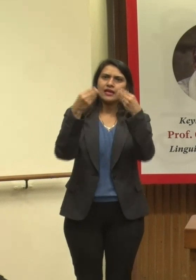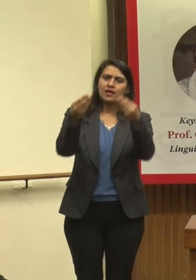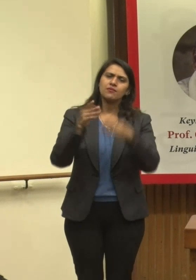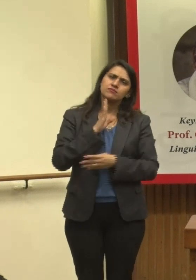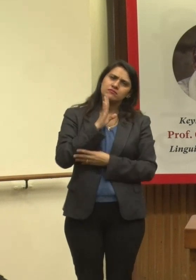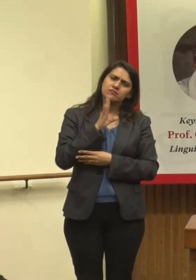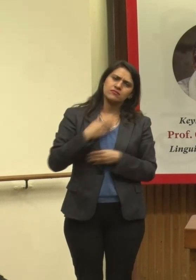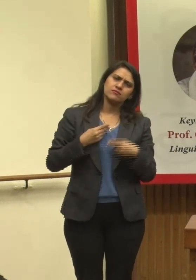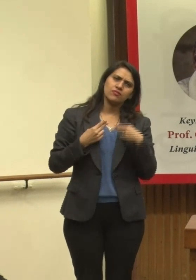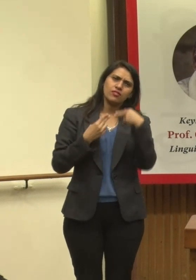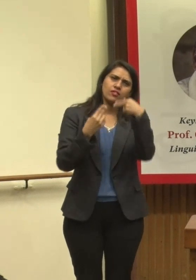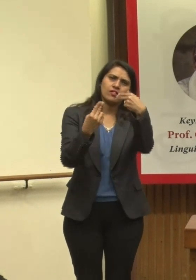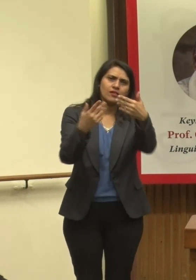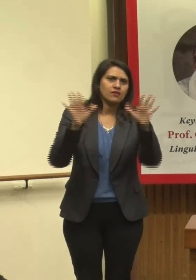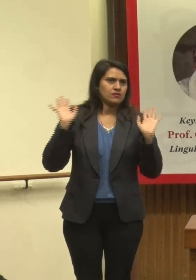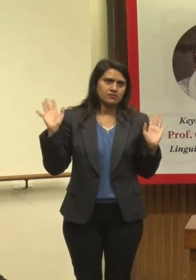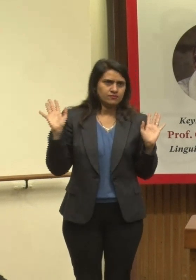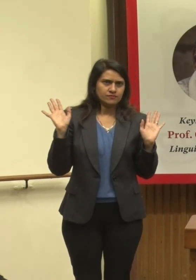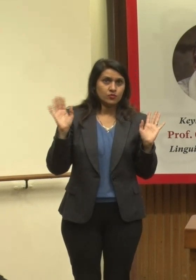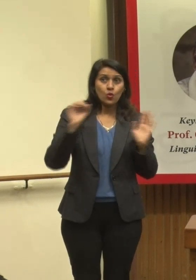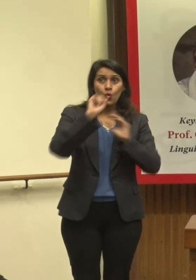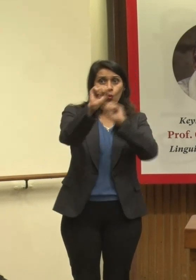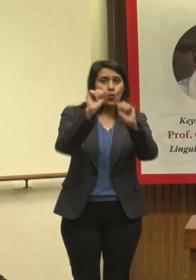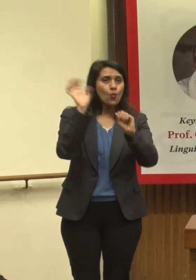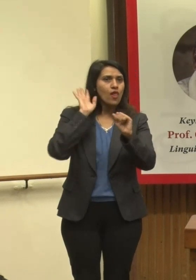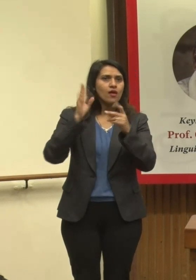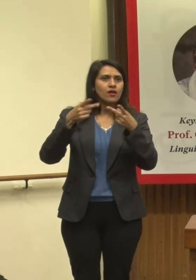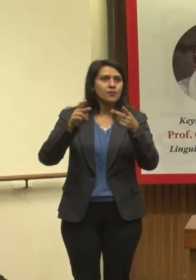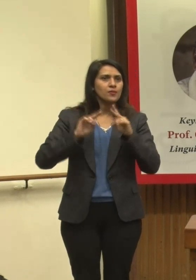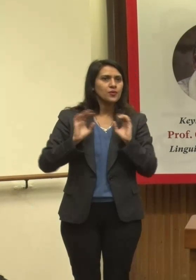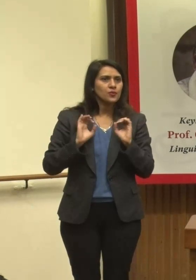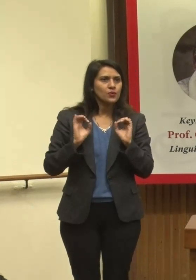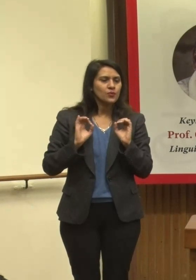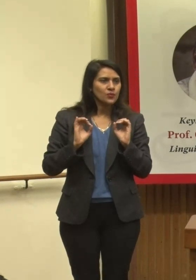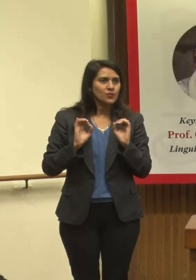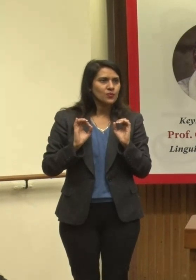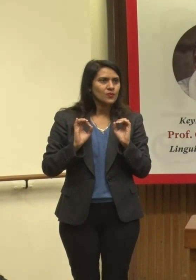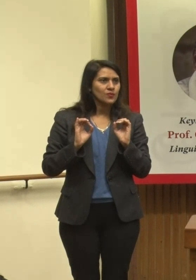baat, whatever, only my lecture, then